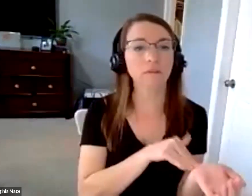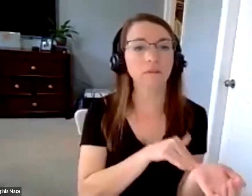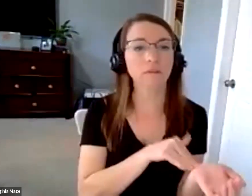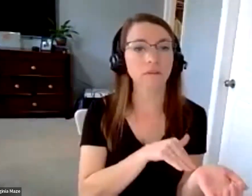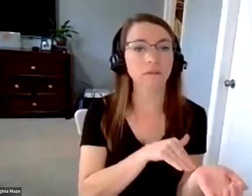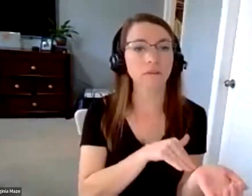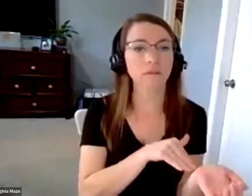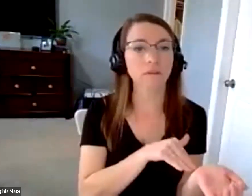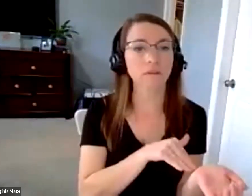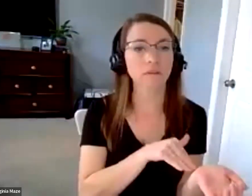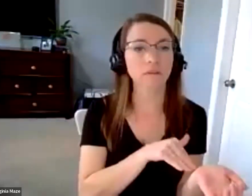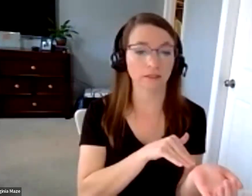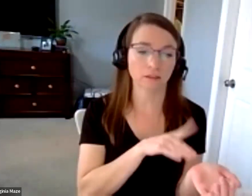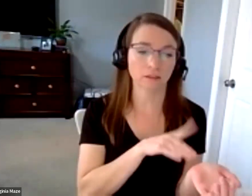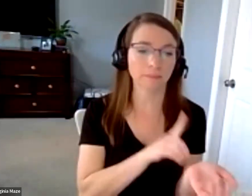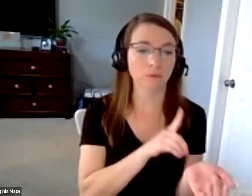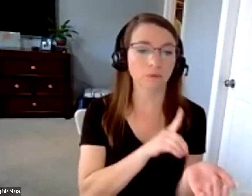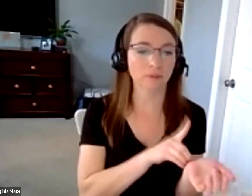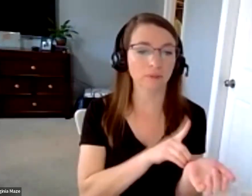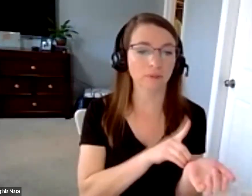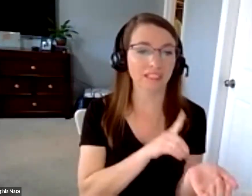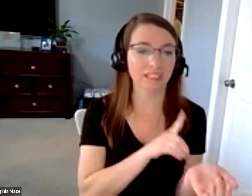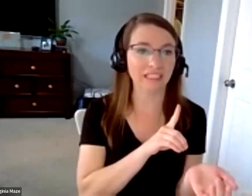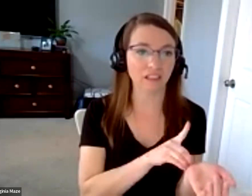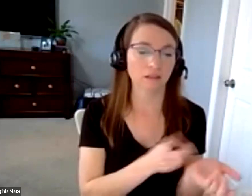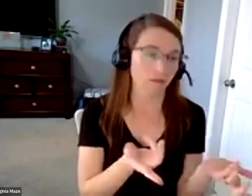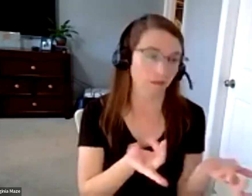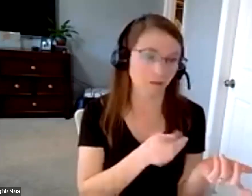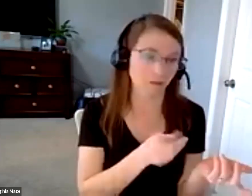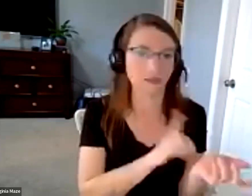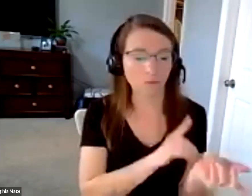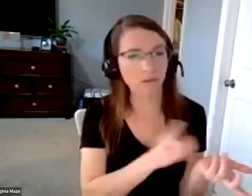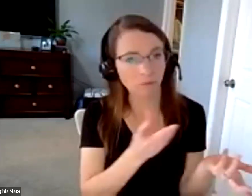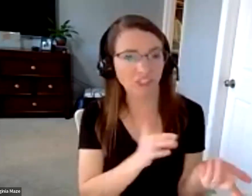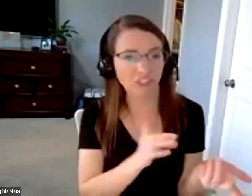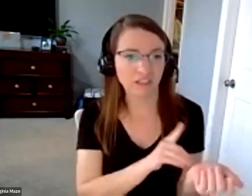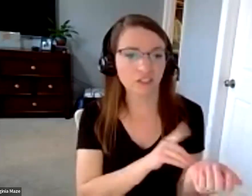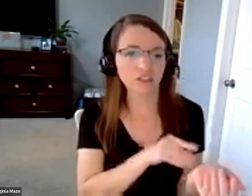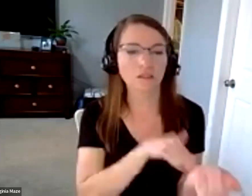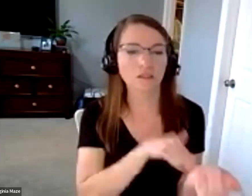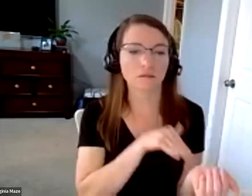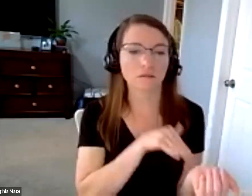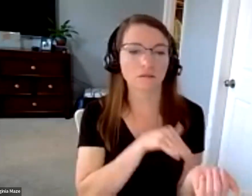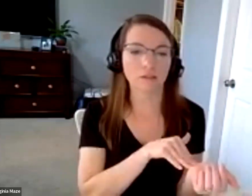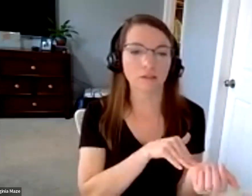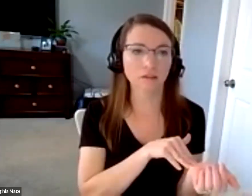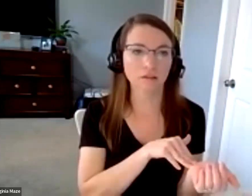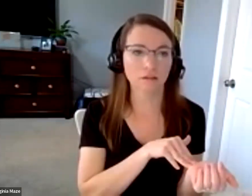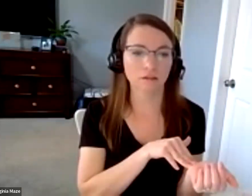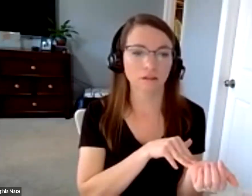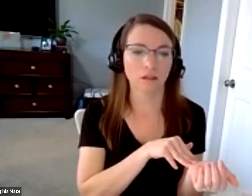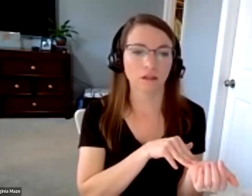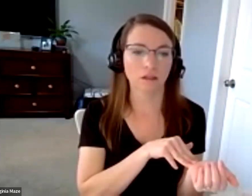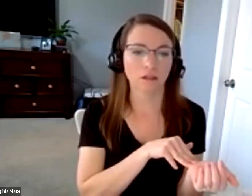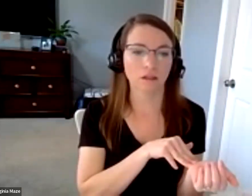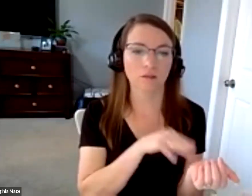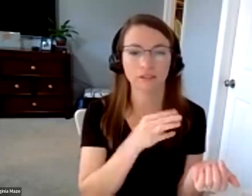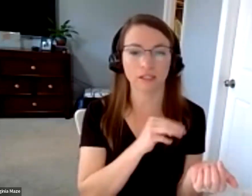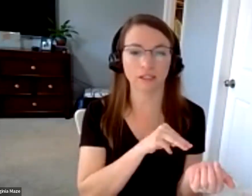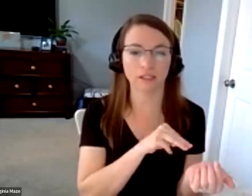pulse. Doctor. Some people do it with a D. Again, that would be a little more English. Doctor. Although this is